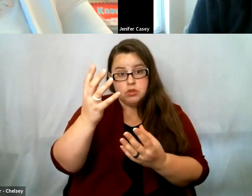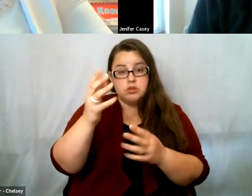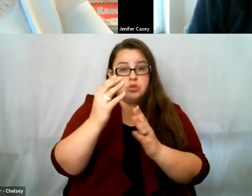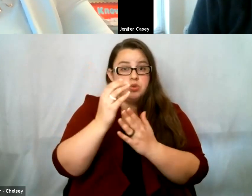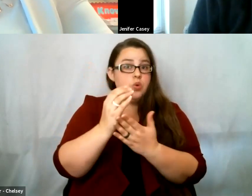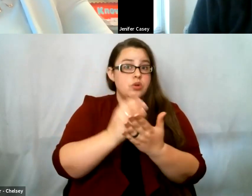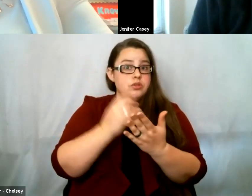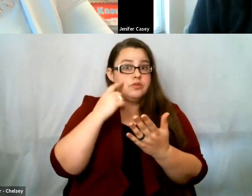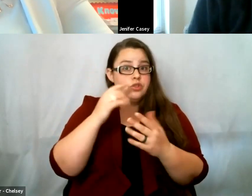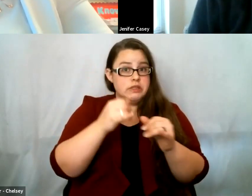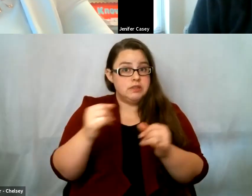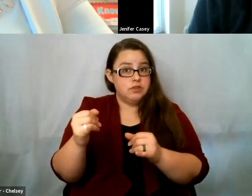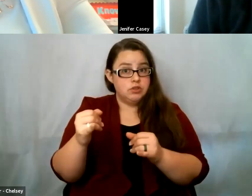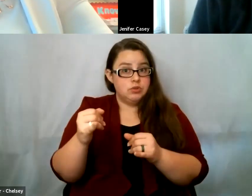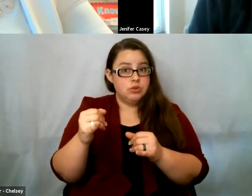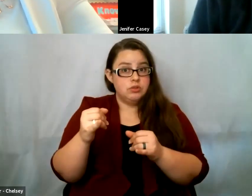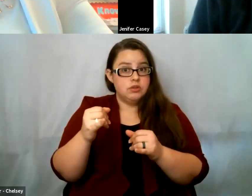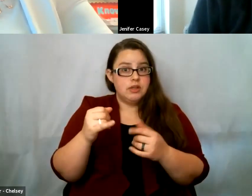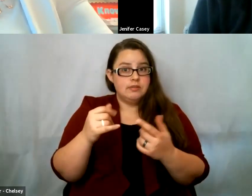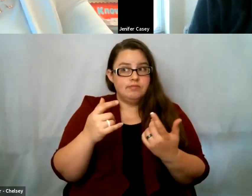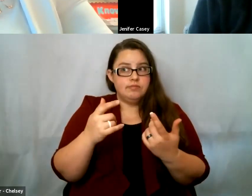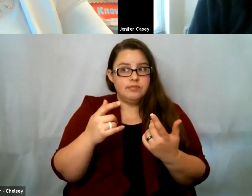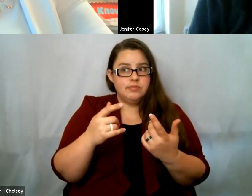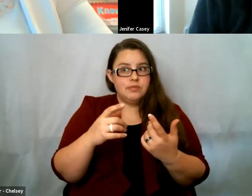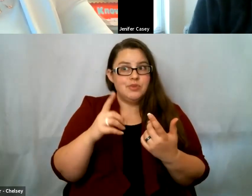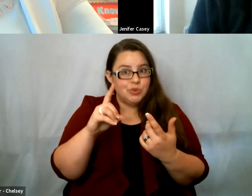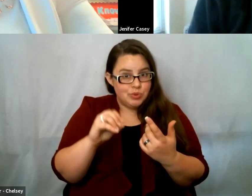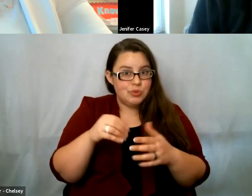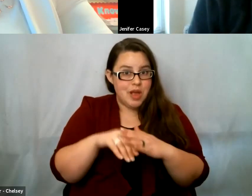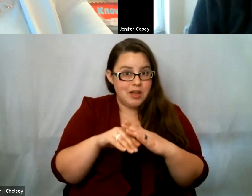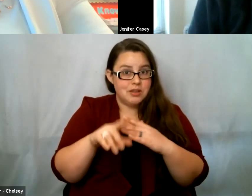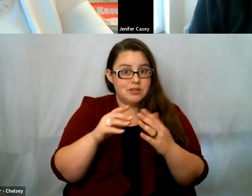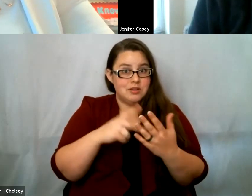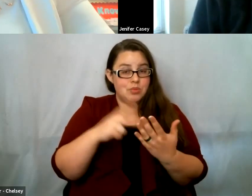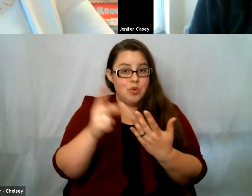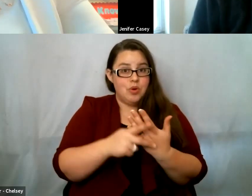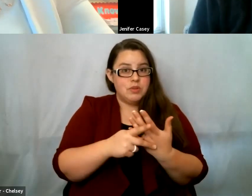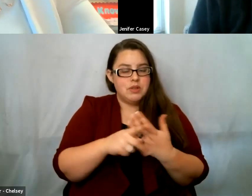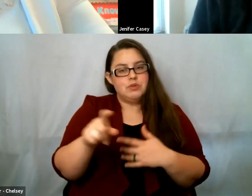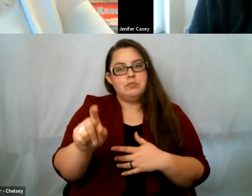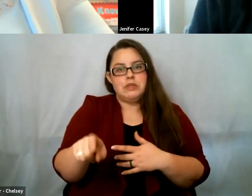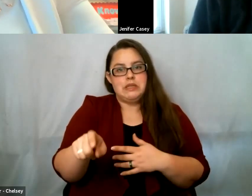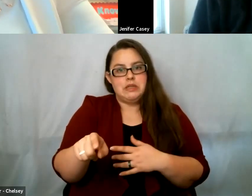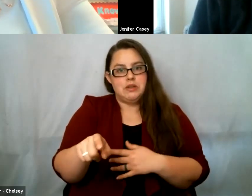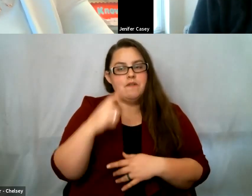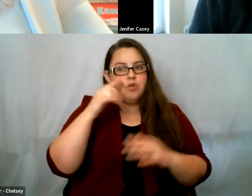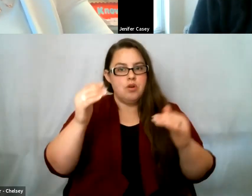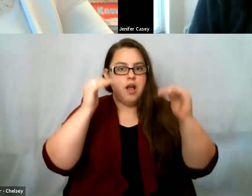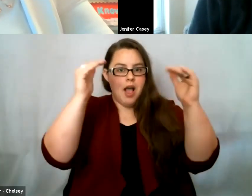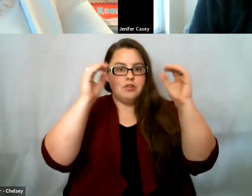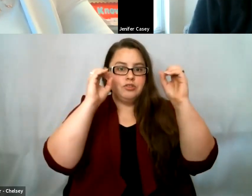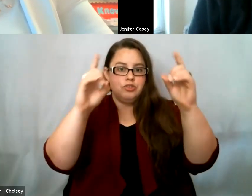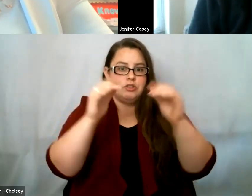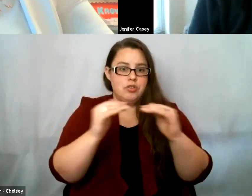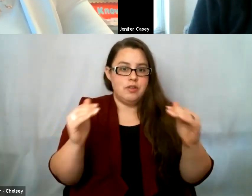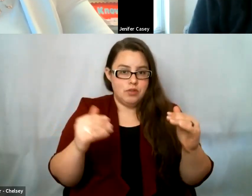course for individuals who do access these programs is very much needed at the higher educational level.